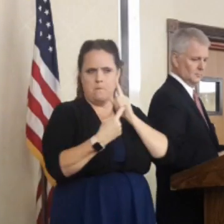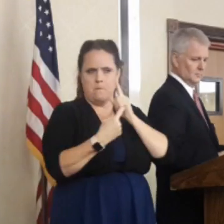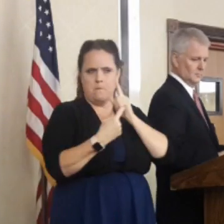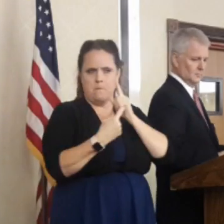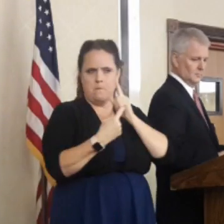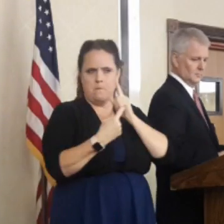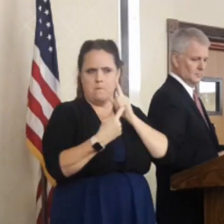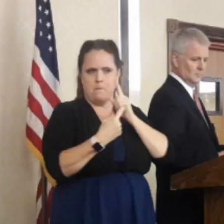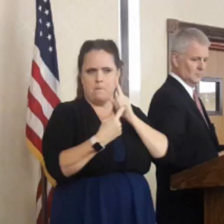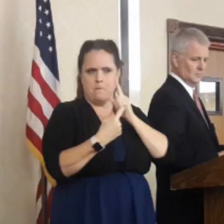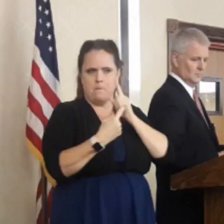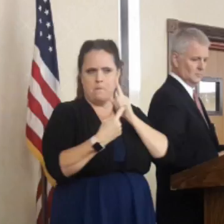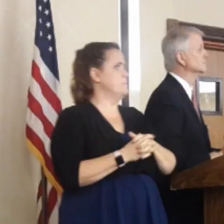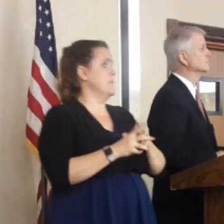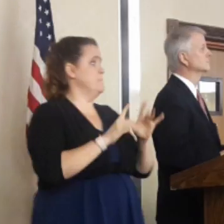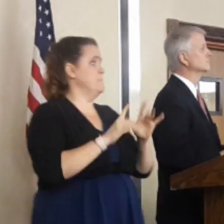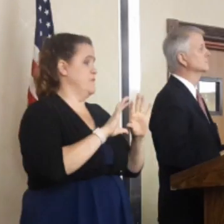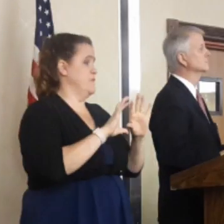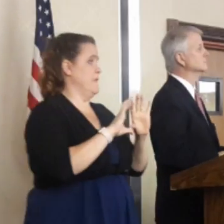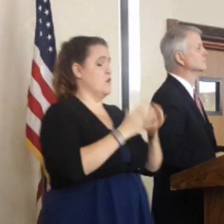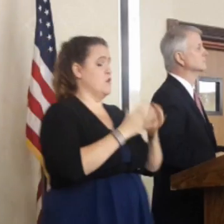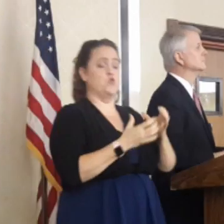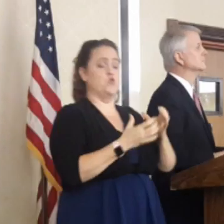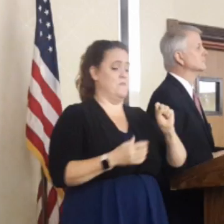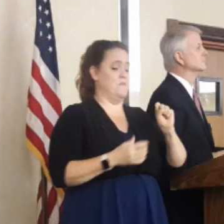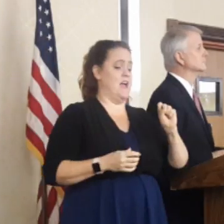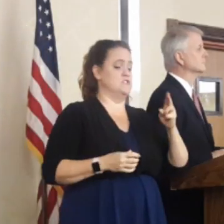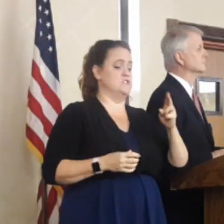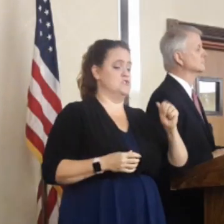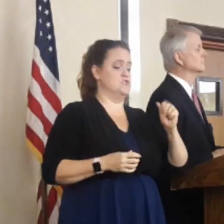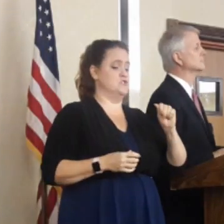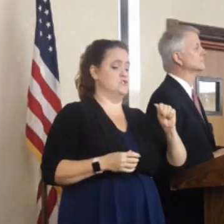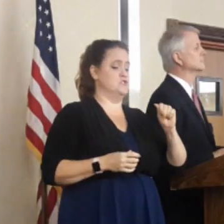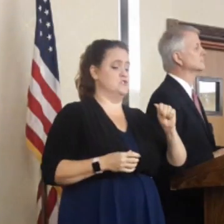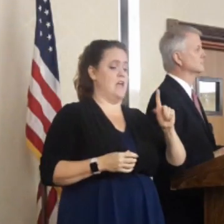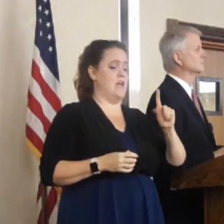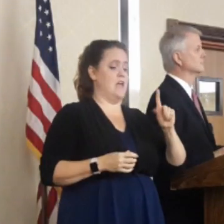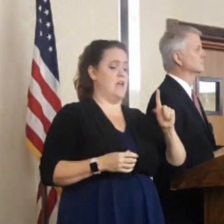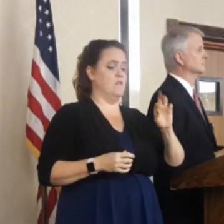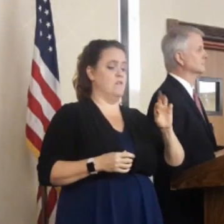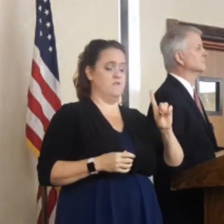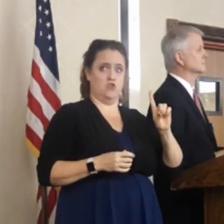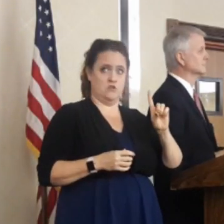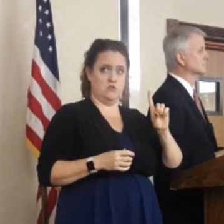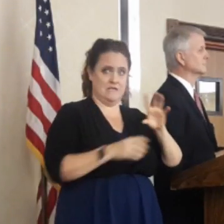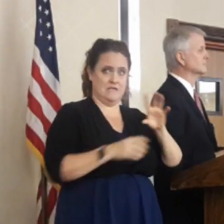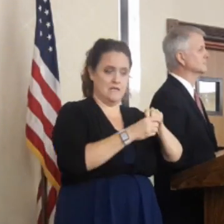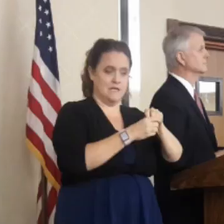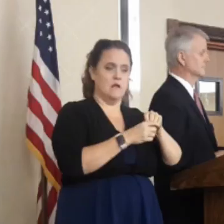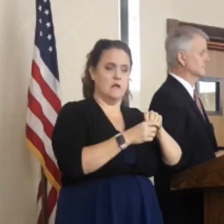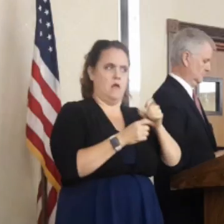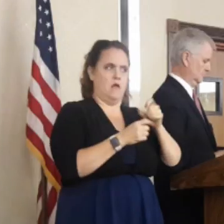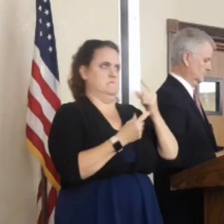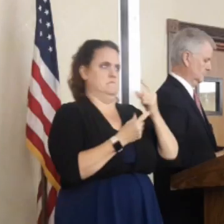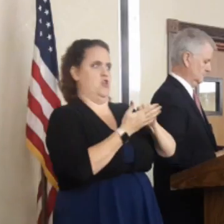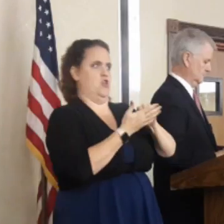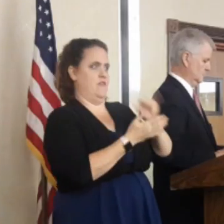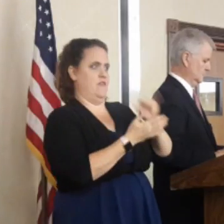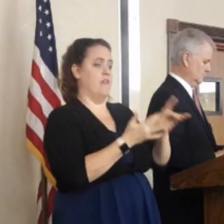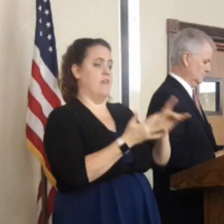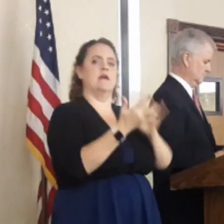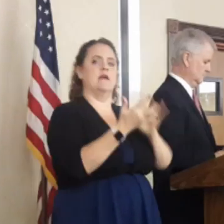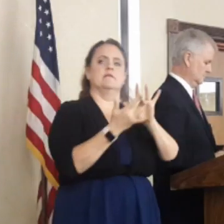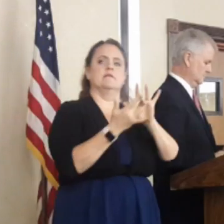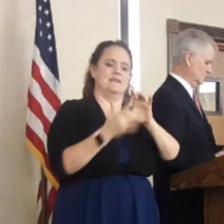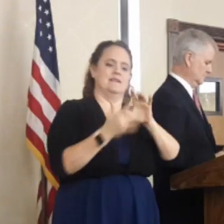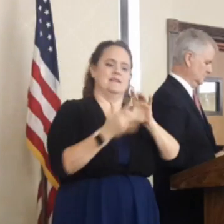group that Kelly Shackelford hits got wind of this. They got in touch with Cynthia Dunbar, a former